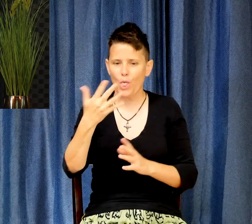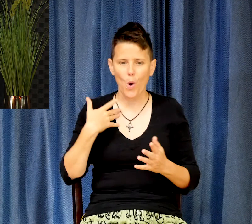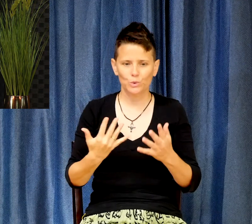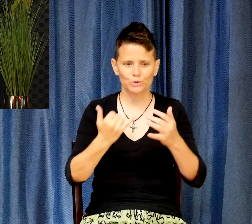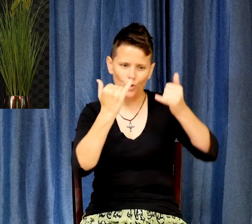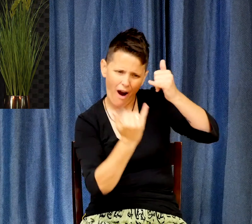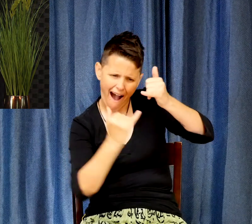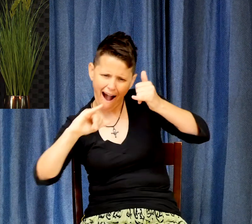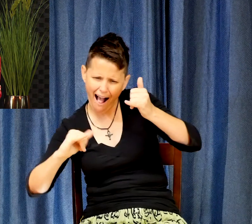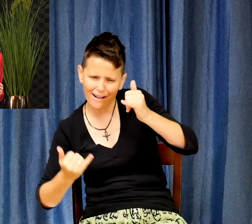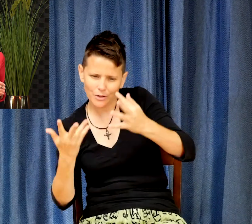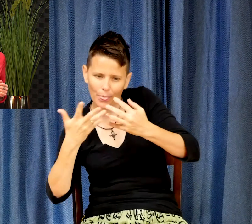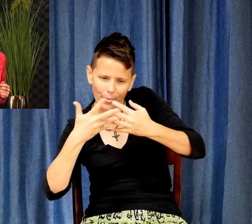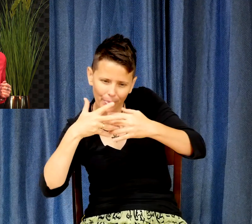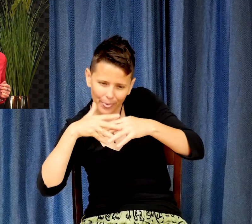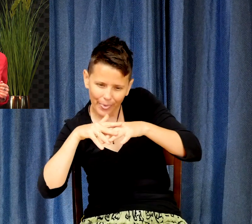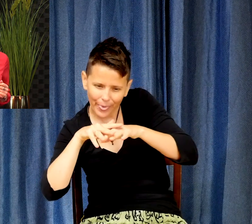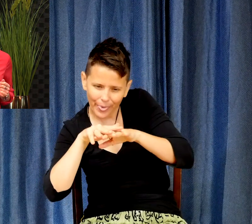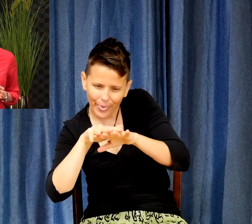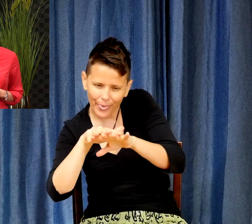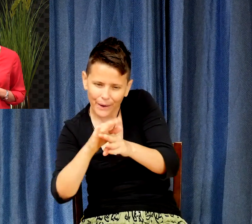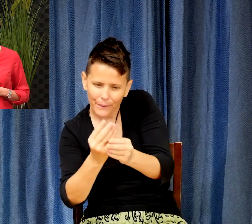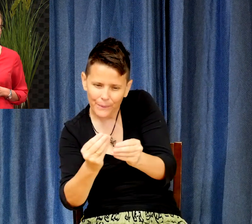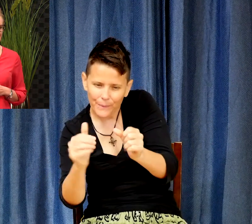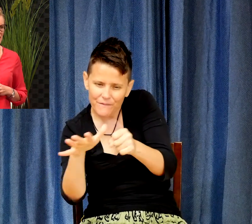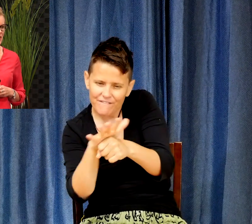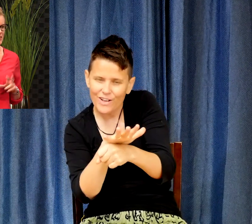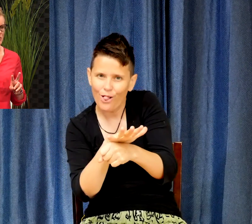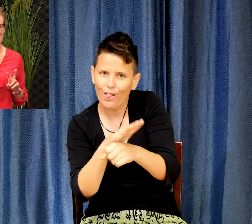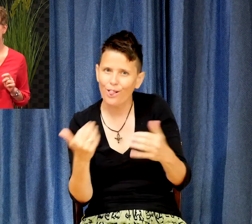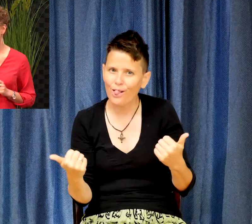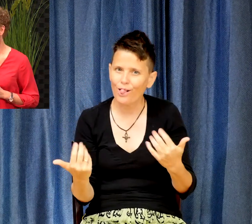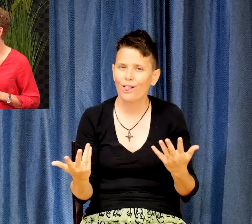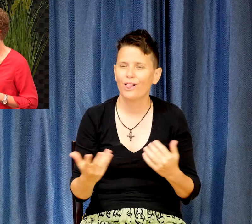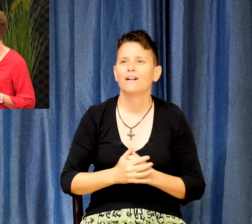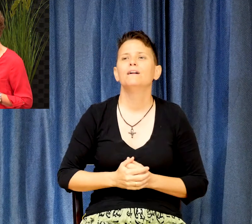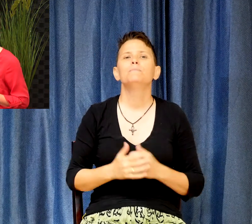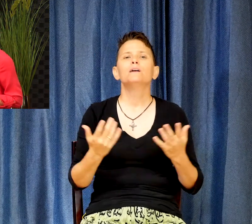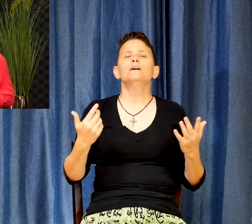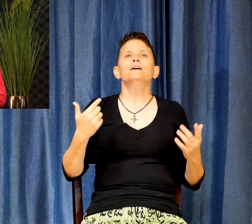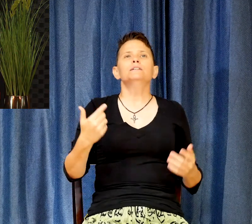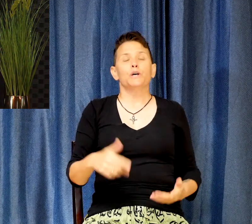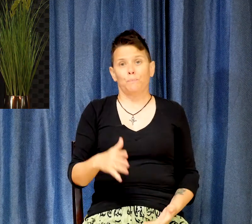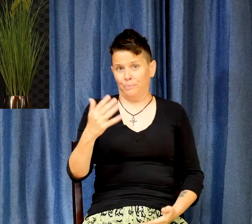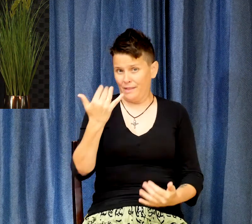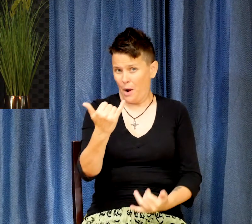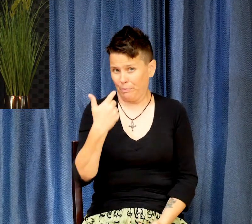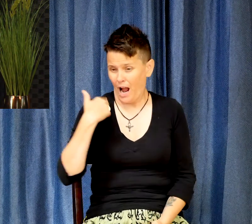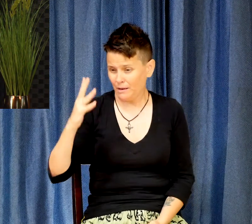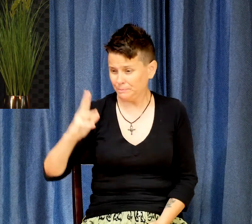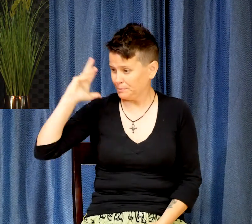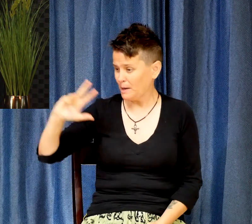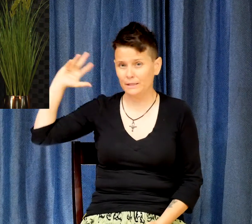Similarly, when I was a child, I sat around a table during 2 years of confirmation classes. You see, I grew up